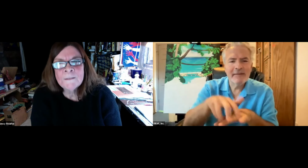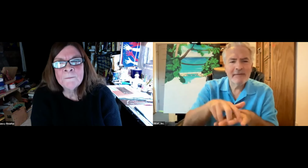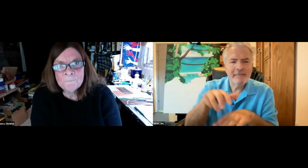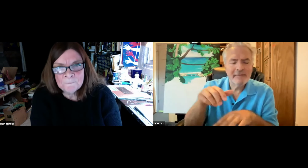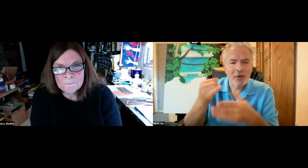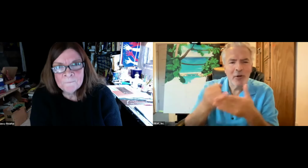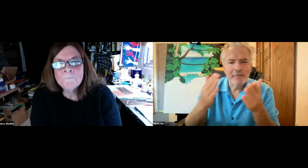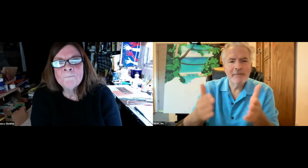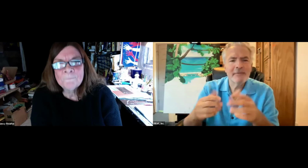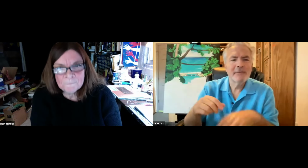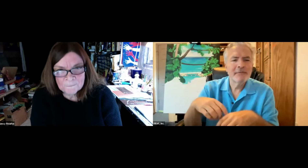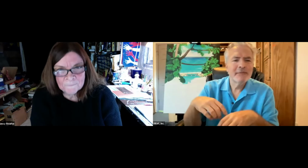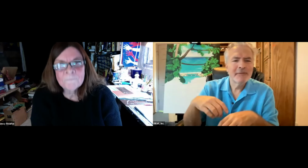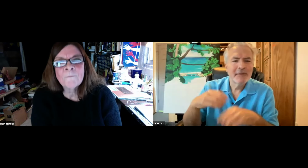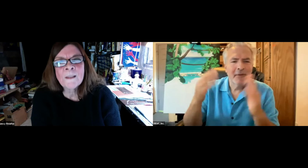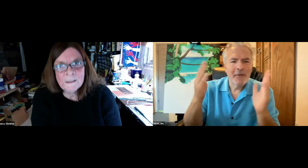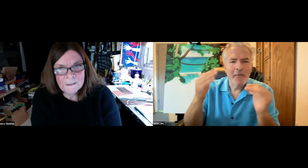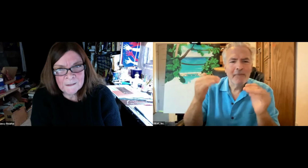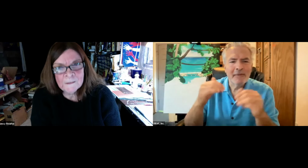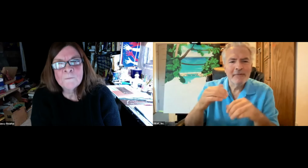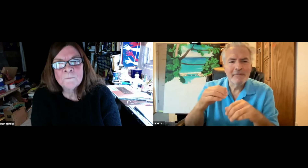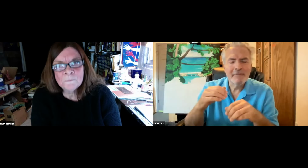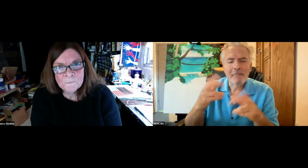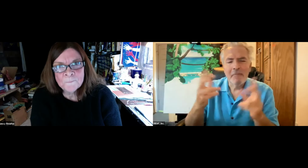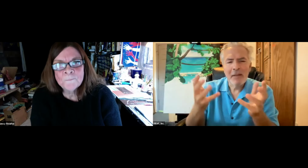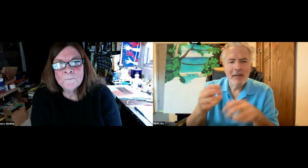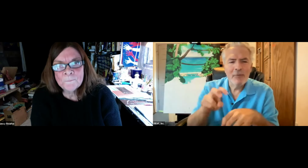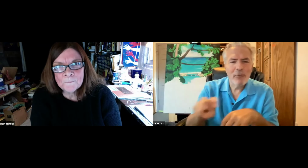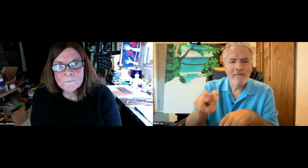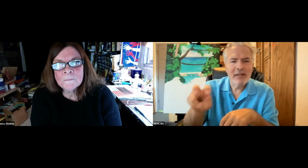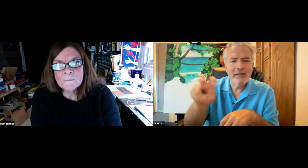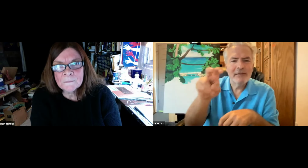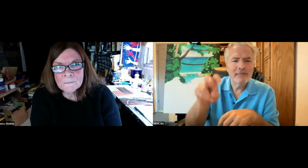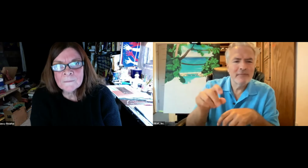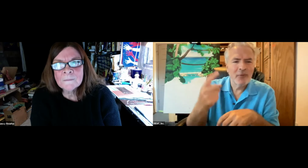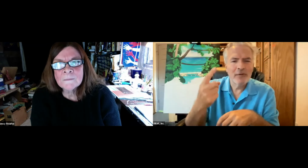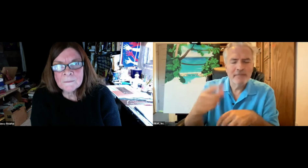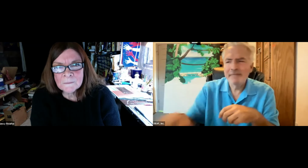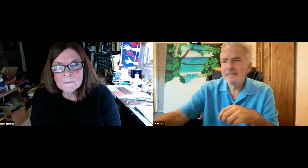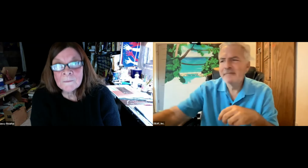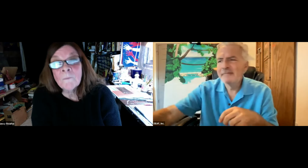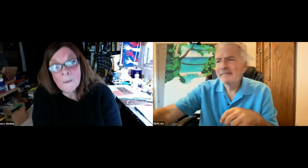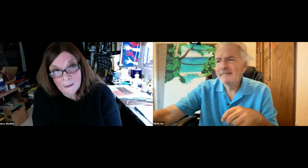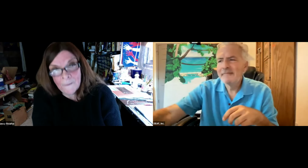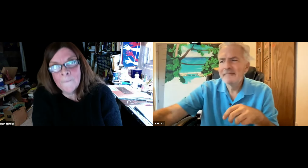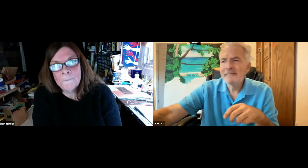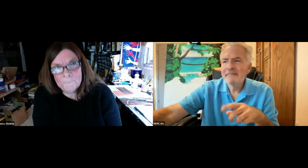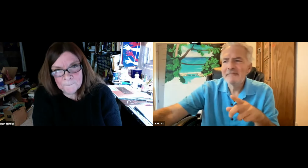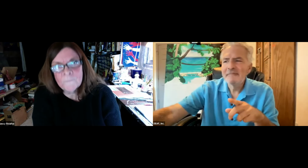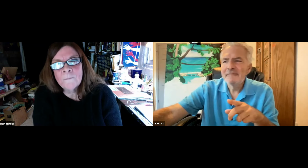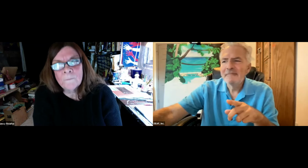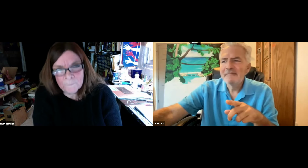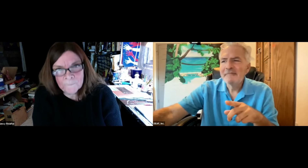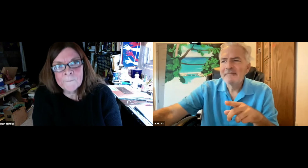of some sort and showing all of the deaf indigenous artists. So, yes, the native artists, and maybe make it a traveling